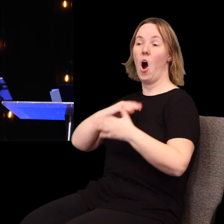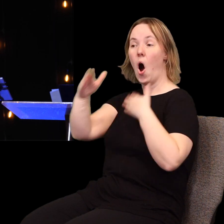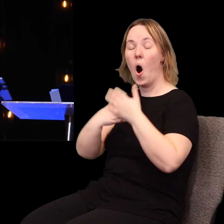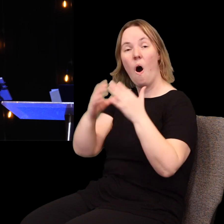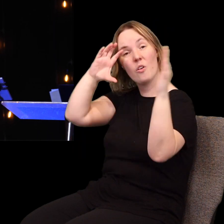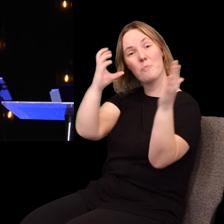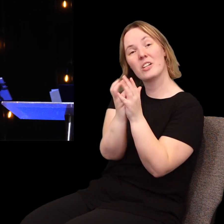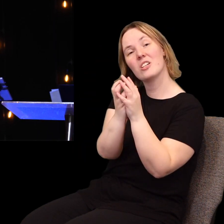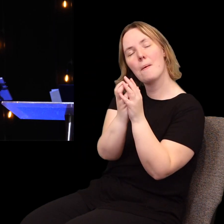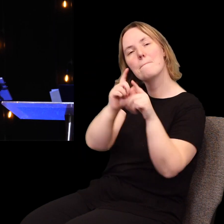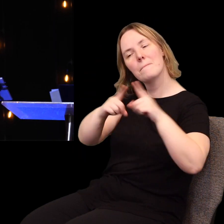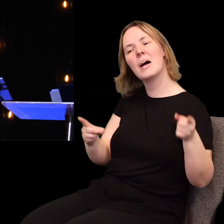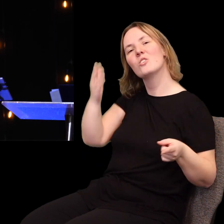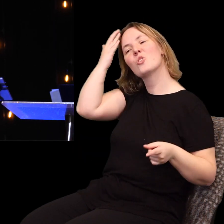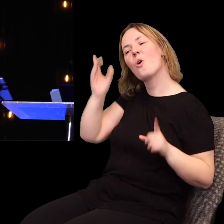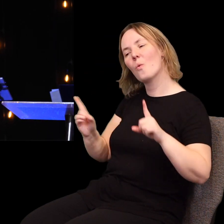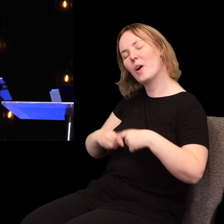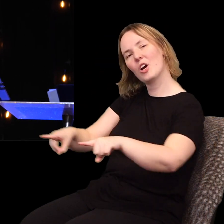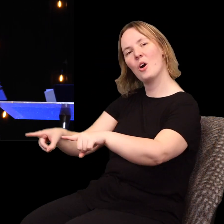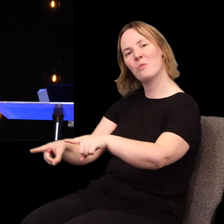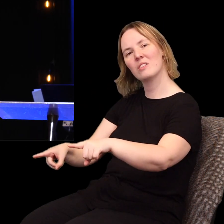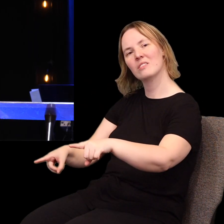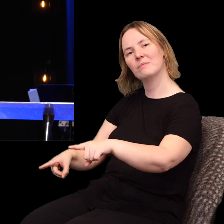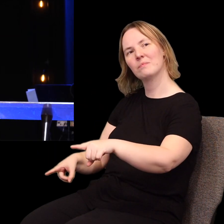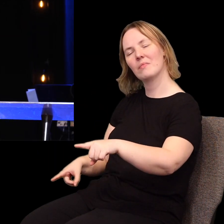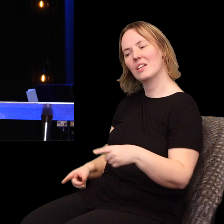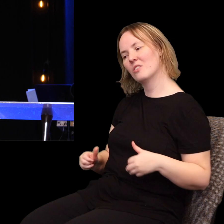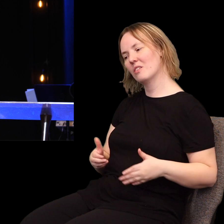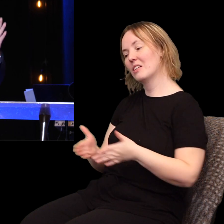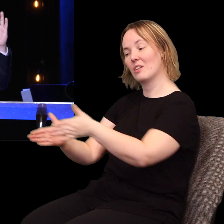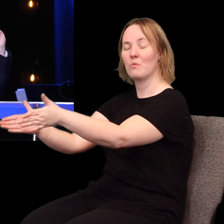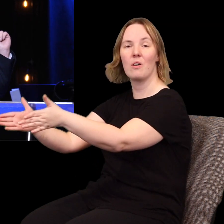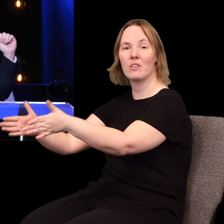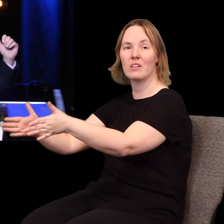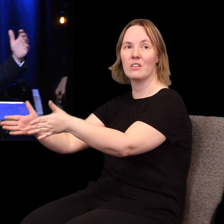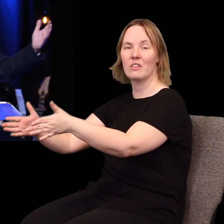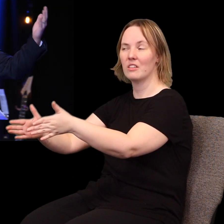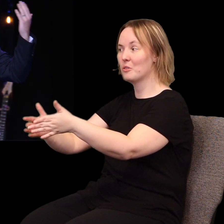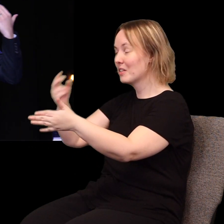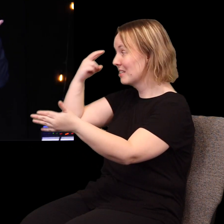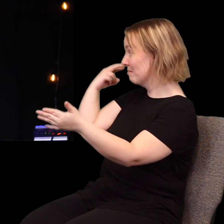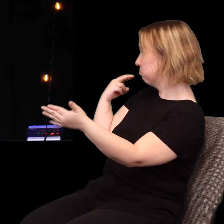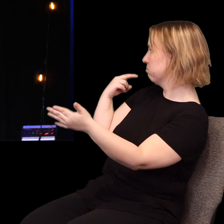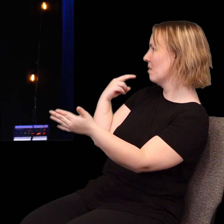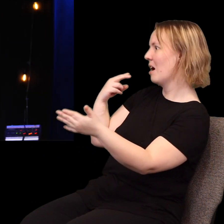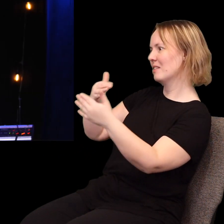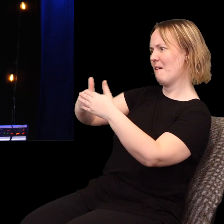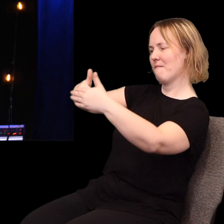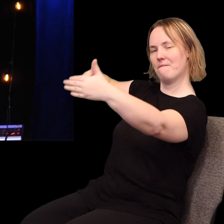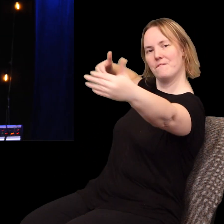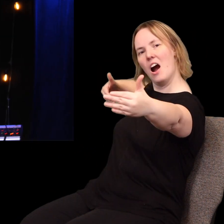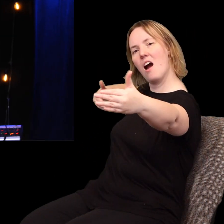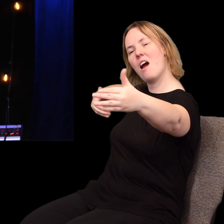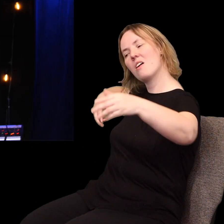to your feet. You'll know where to go if you'll abide in my word. And then I'll also show you as you get down the road, you can turn around and see how far you've traveled